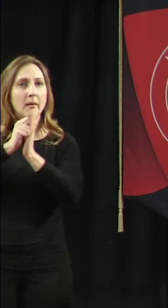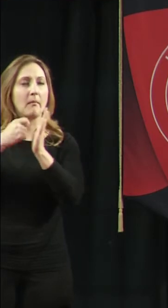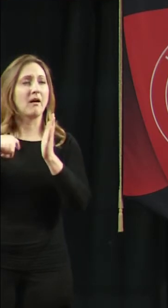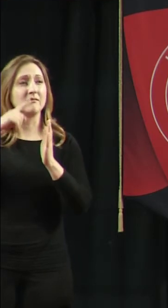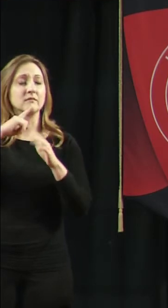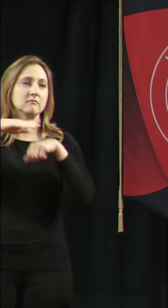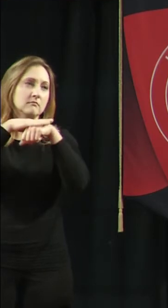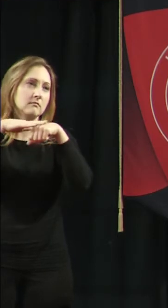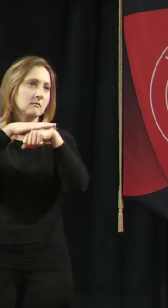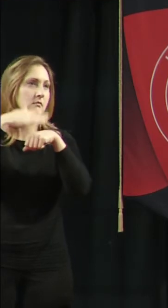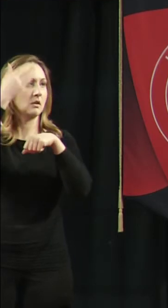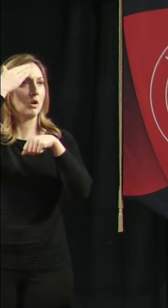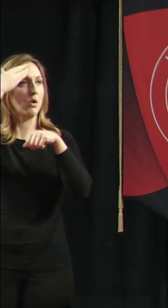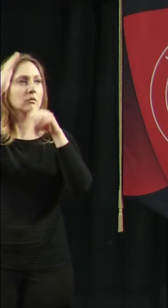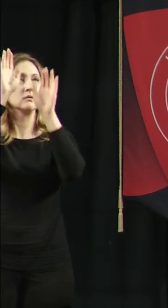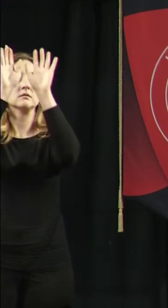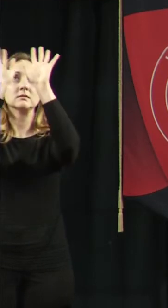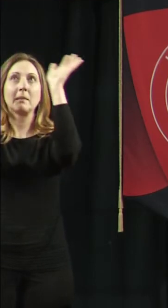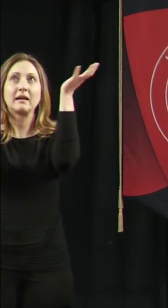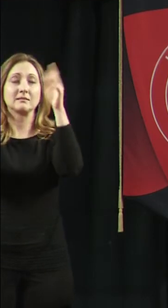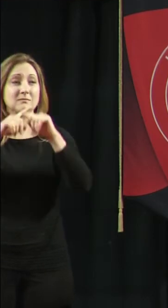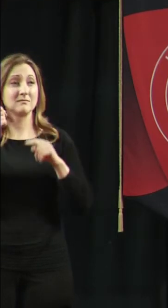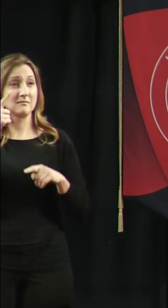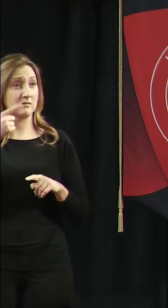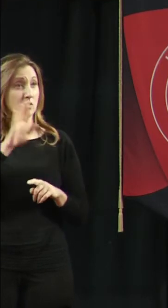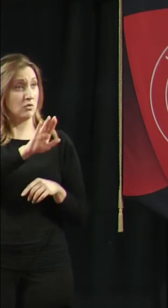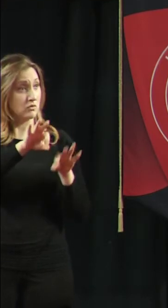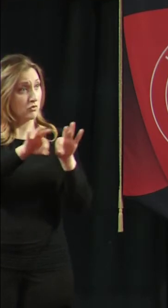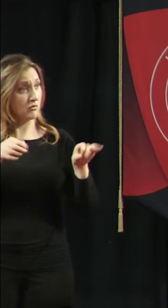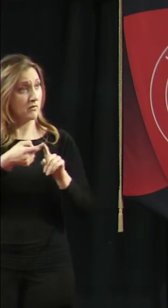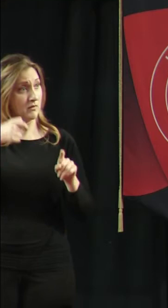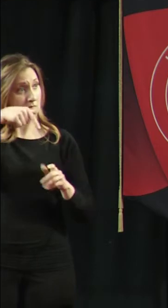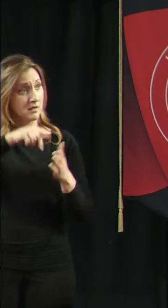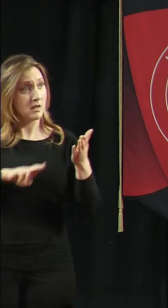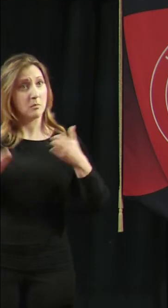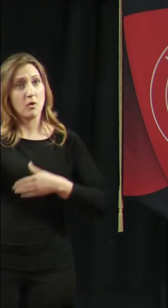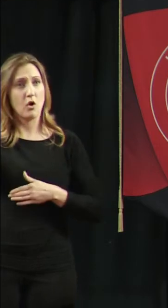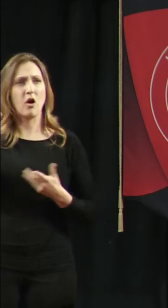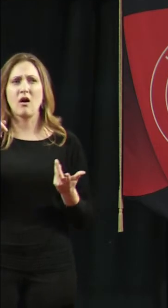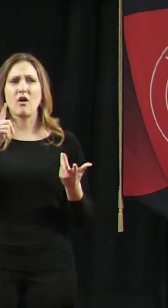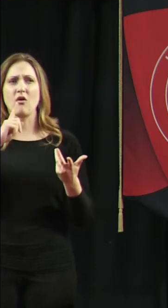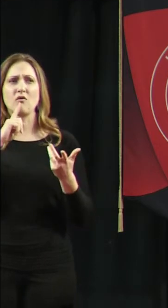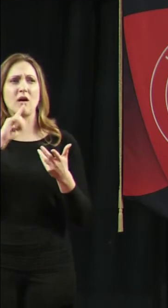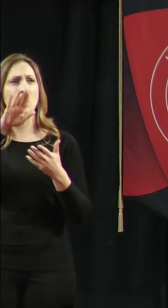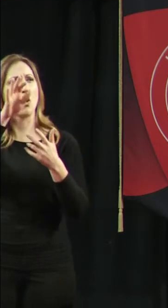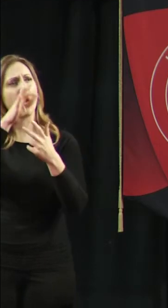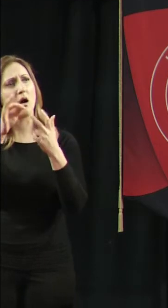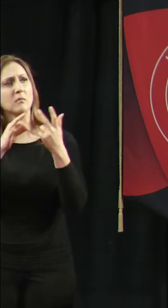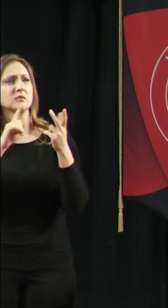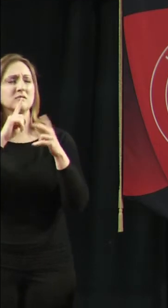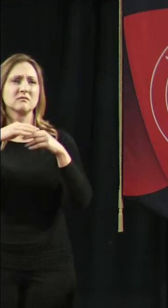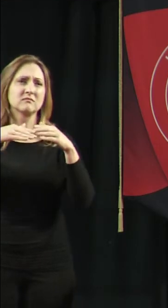you that with your degrees from Lamar University, the sky is the limit.